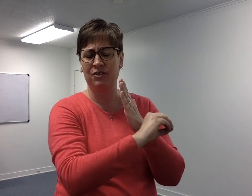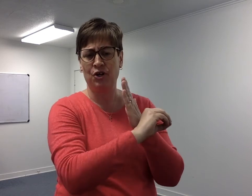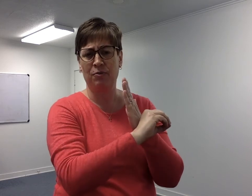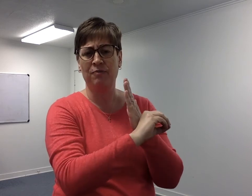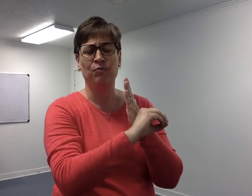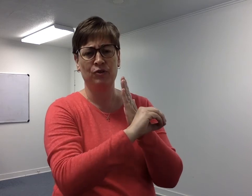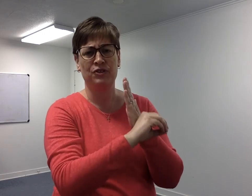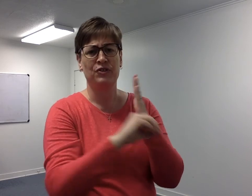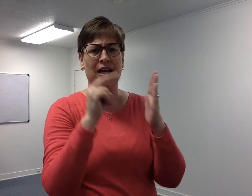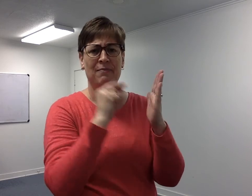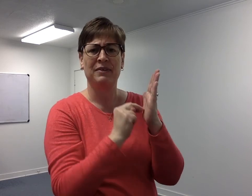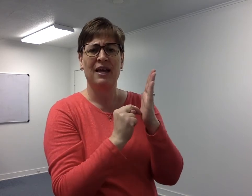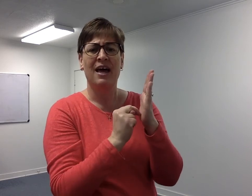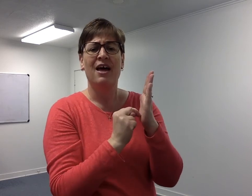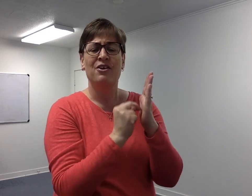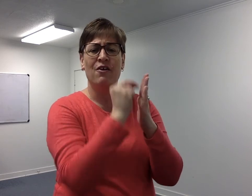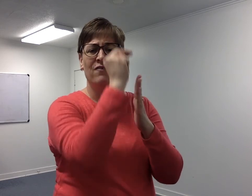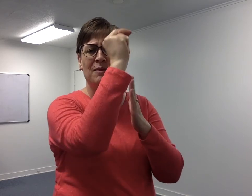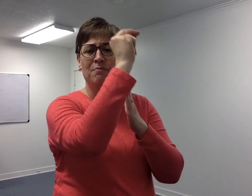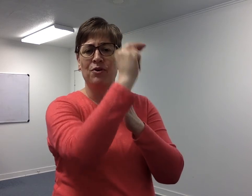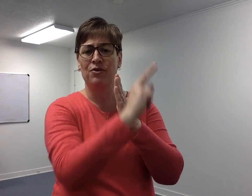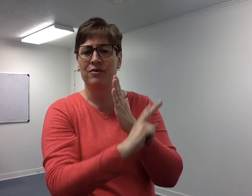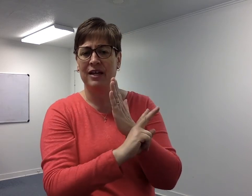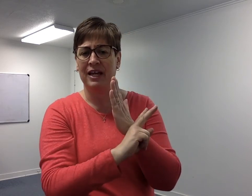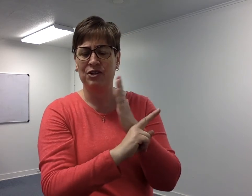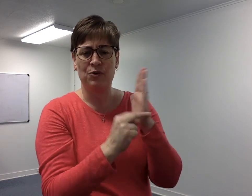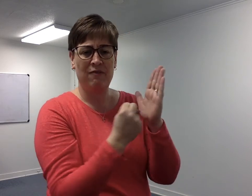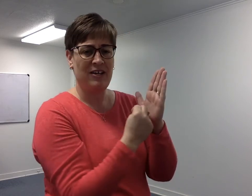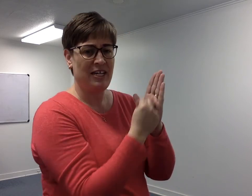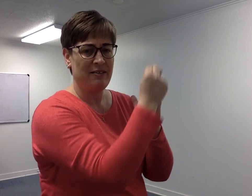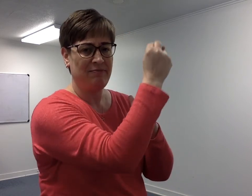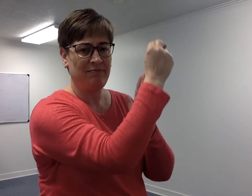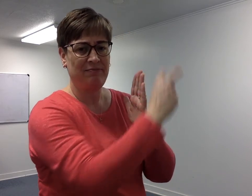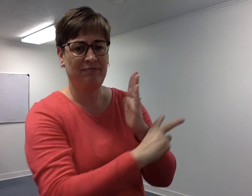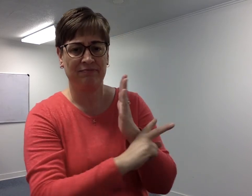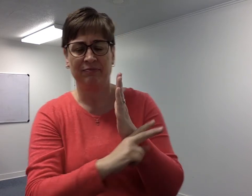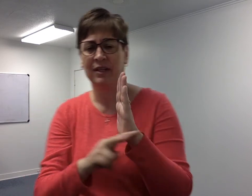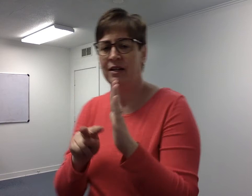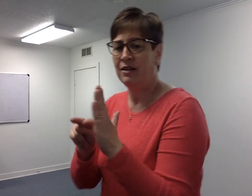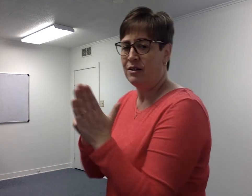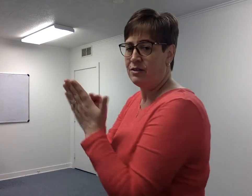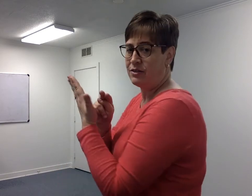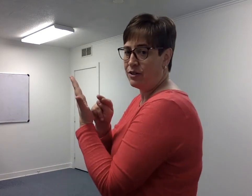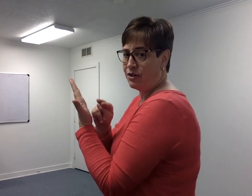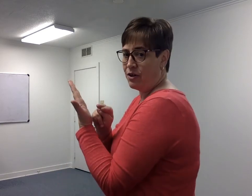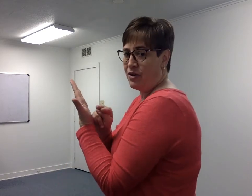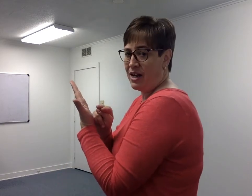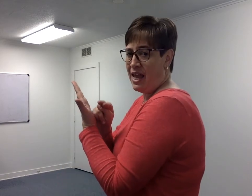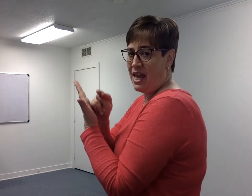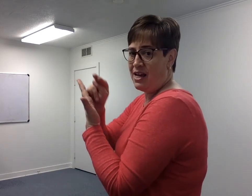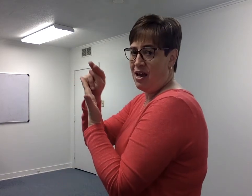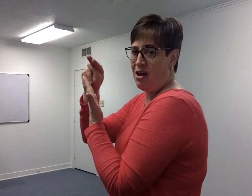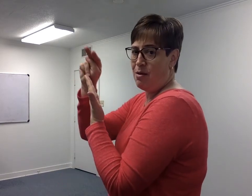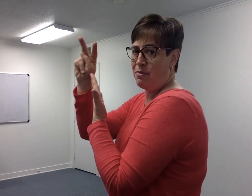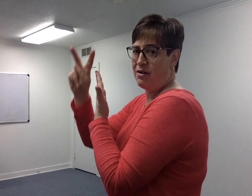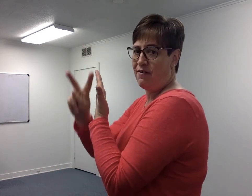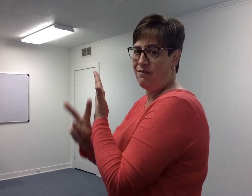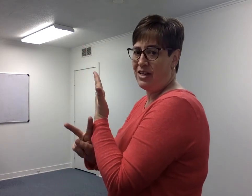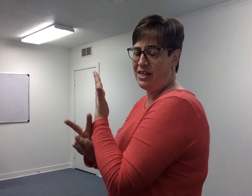October, we'll just do that. November, N to a V. So you're going N up, V